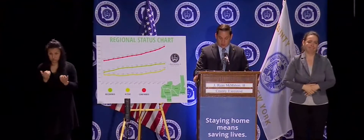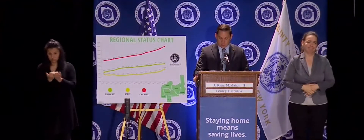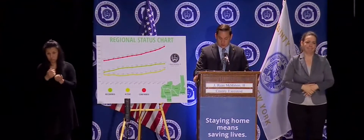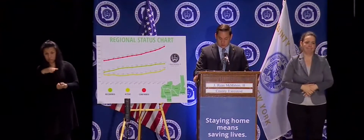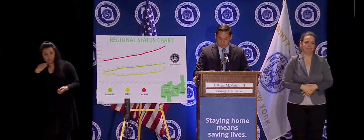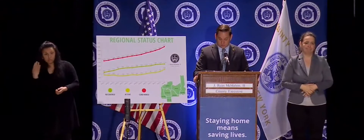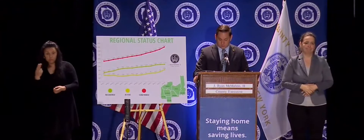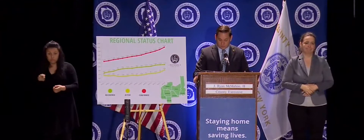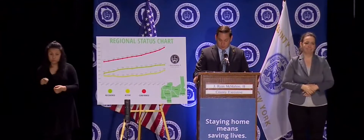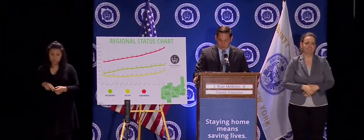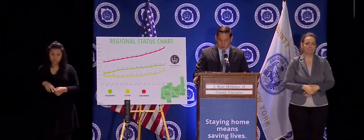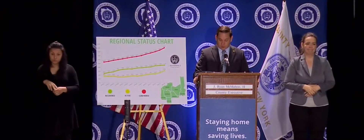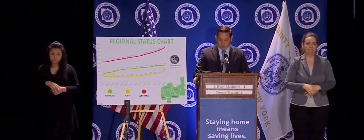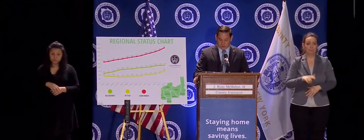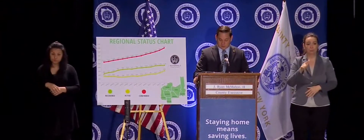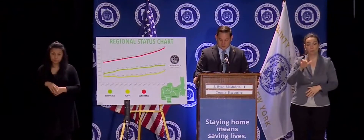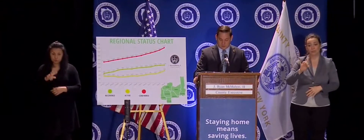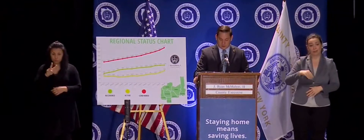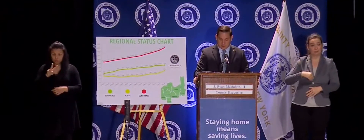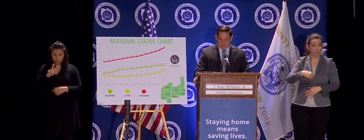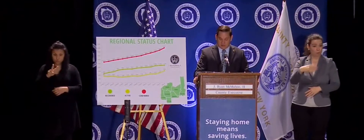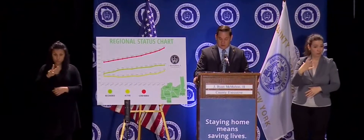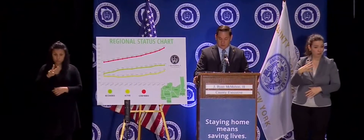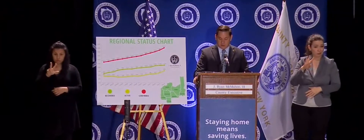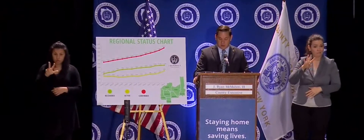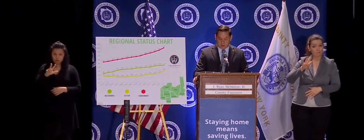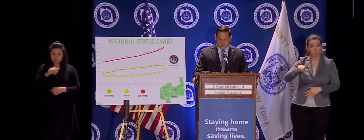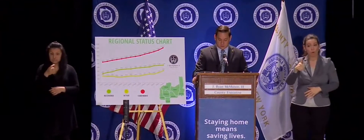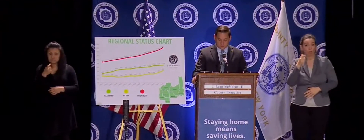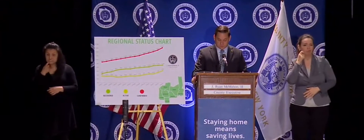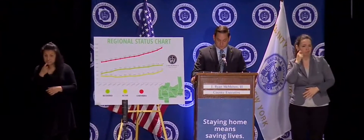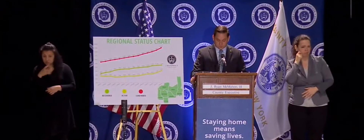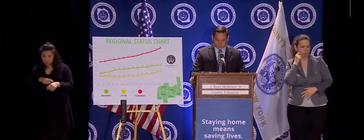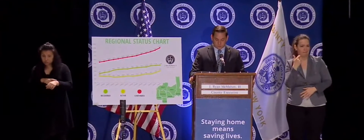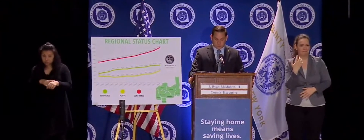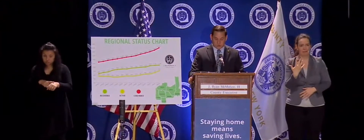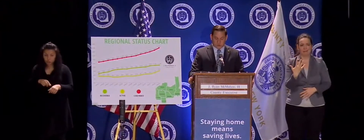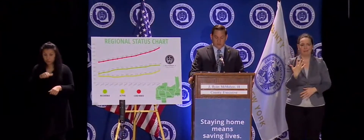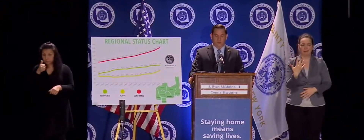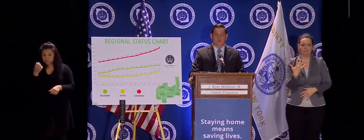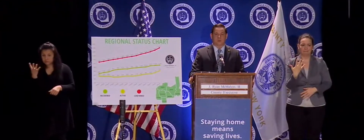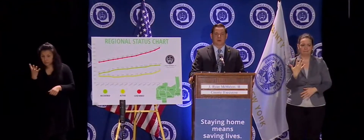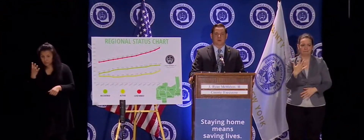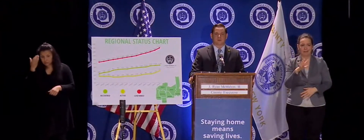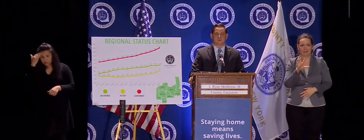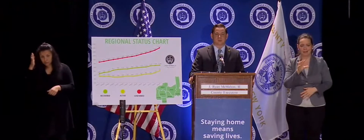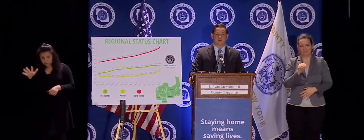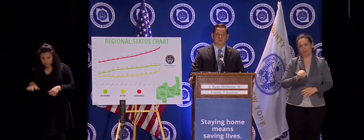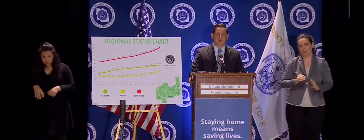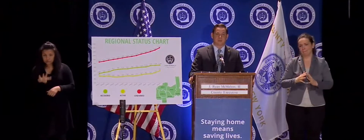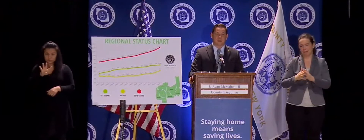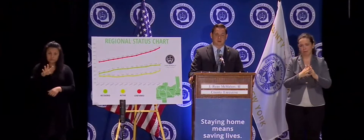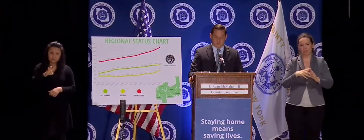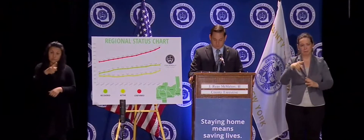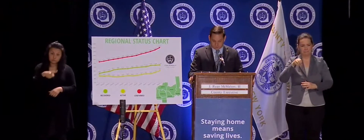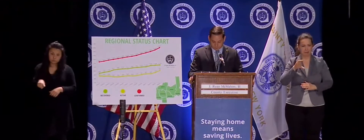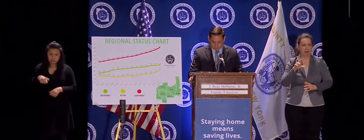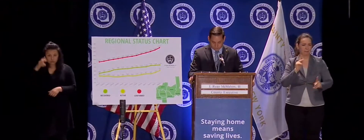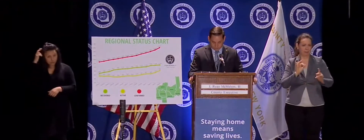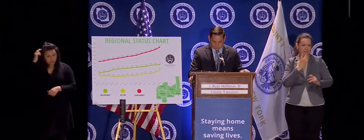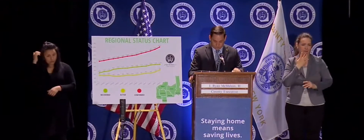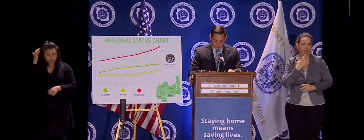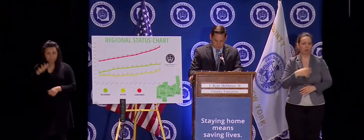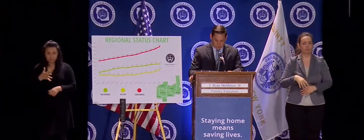28 Caucasian, 4 of another race, 5 African Americans, 22 females, and 15 males.